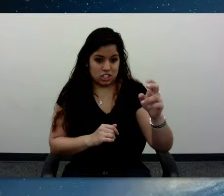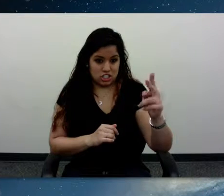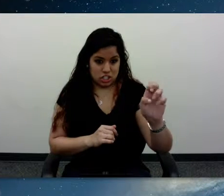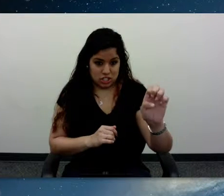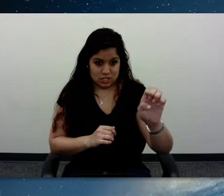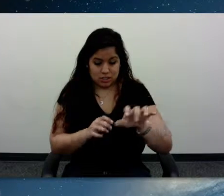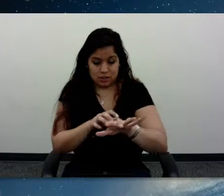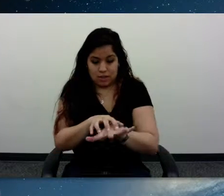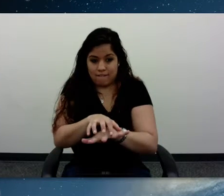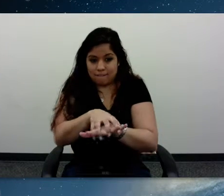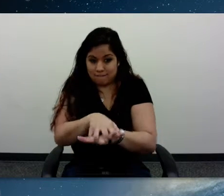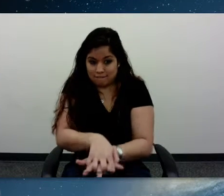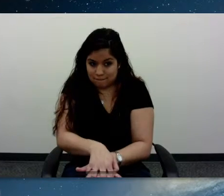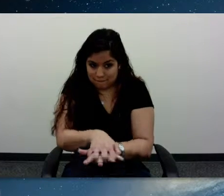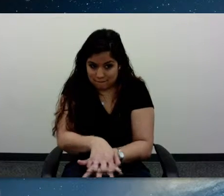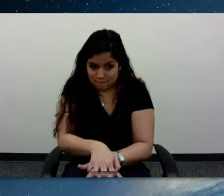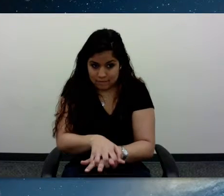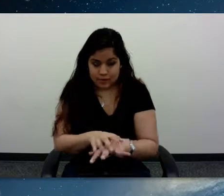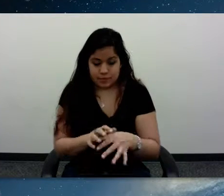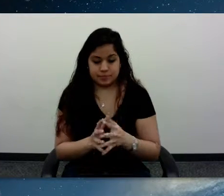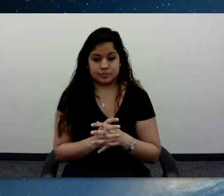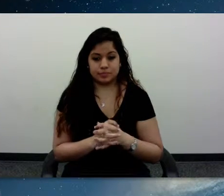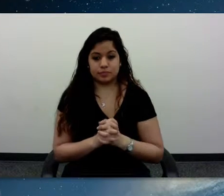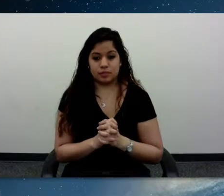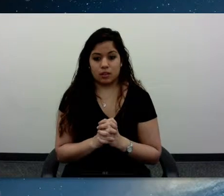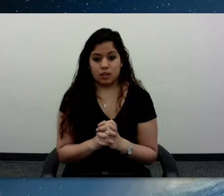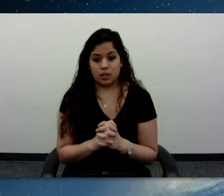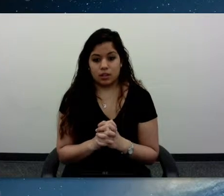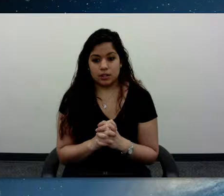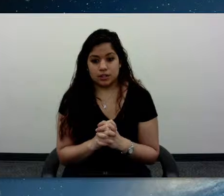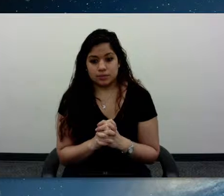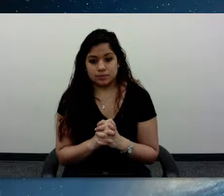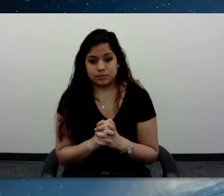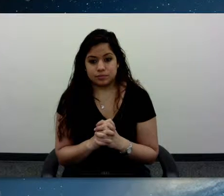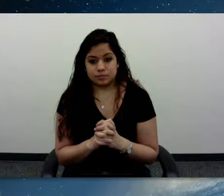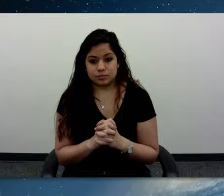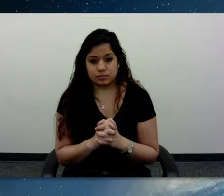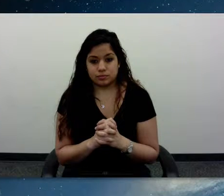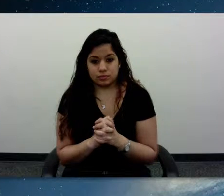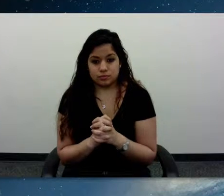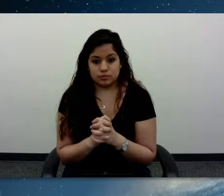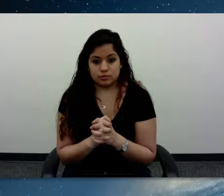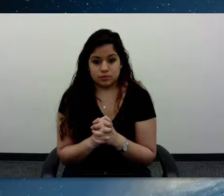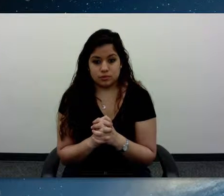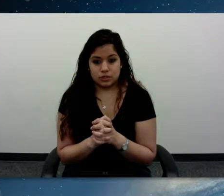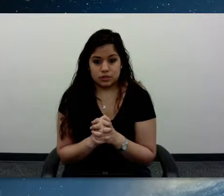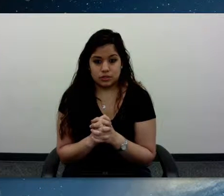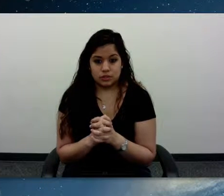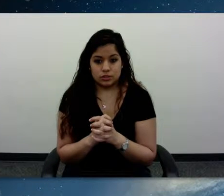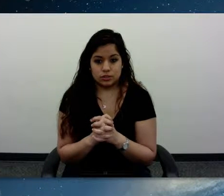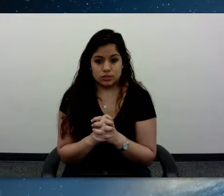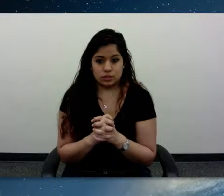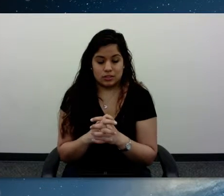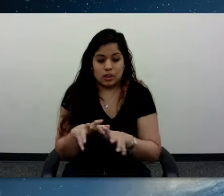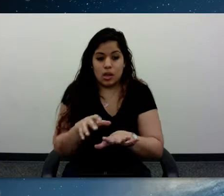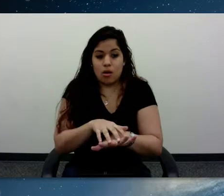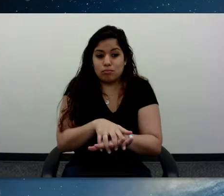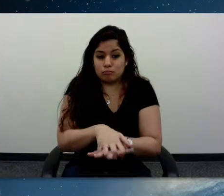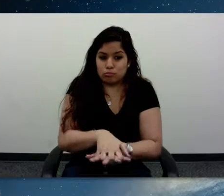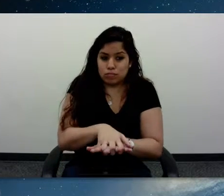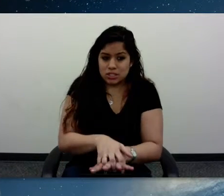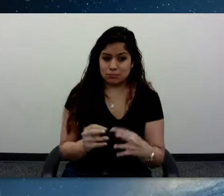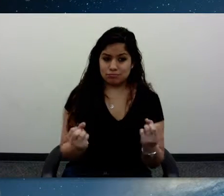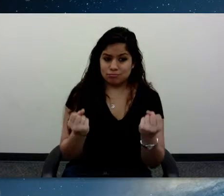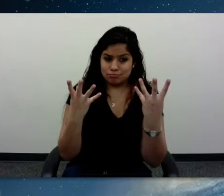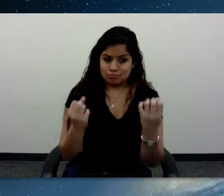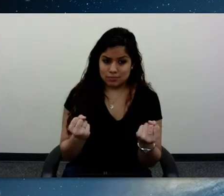only 120, about 2 inches, okay? You're going to do it at a rate of at least 100 beats per minute. That's pretty